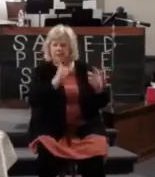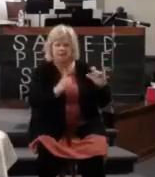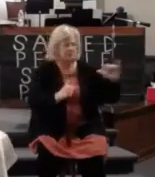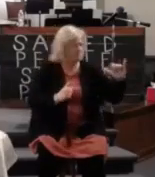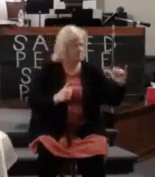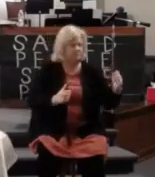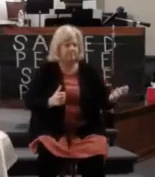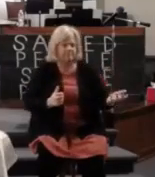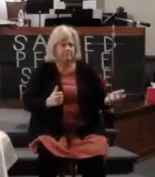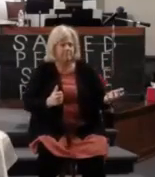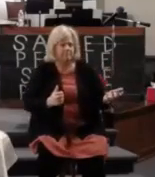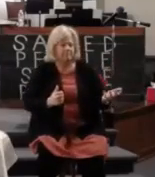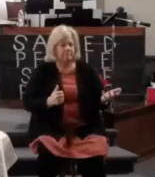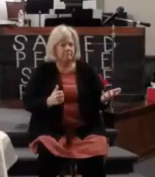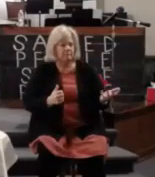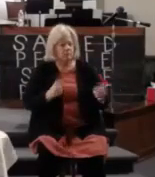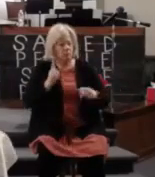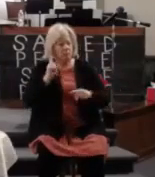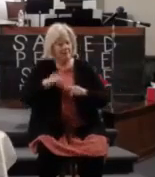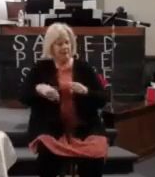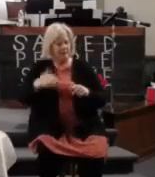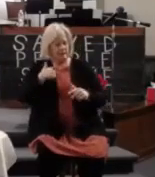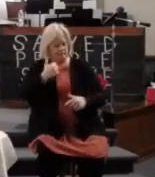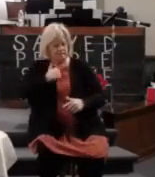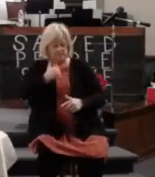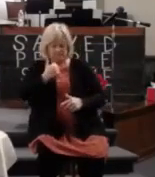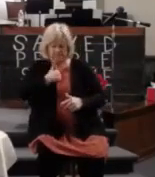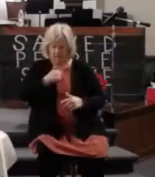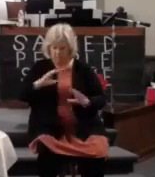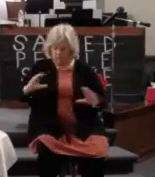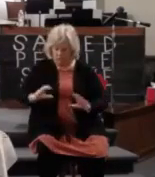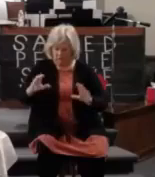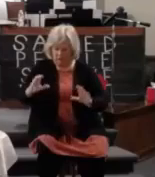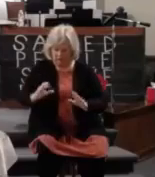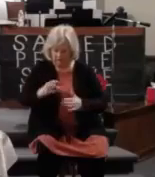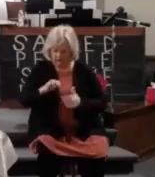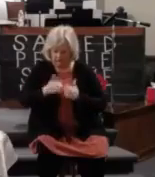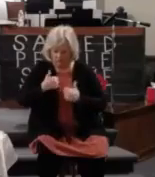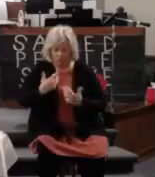We can't even get ourselves to act the way that we want.